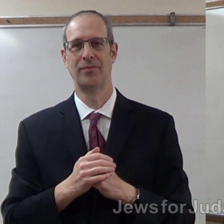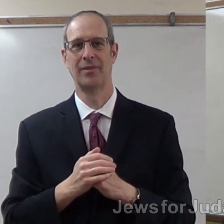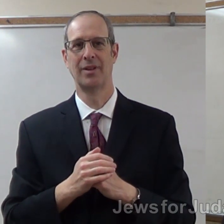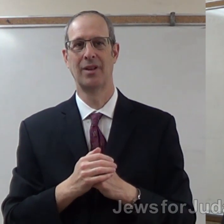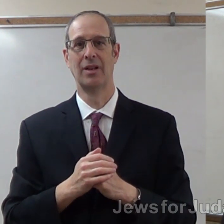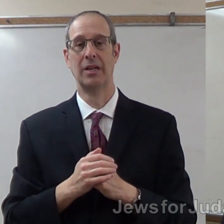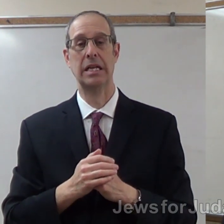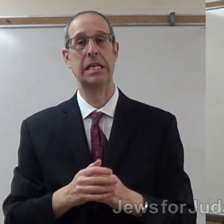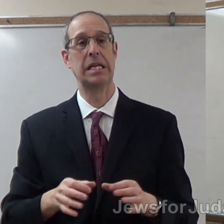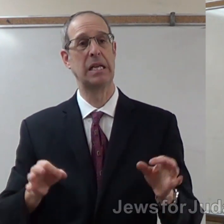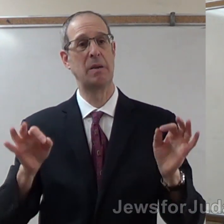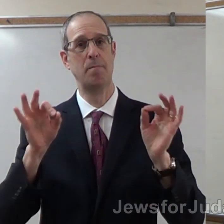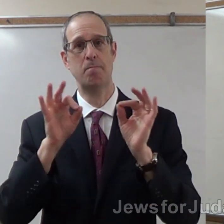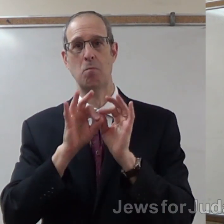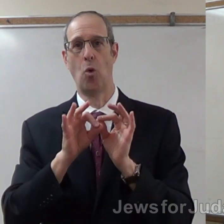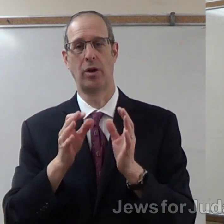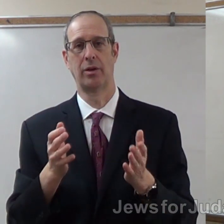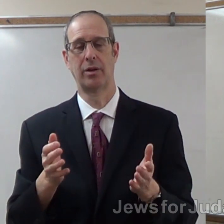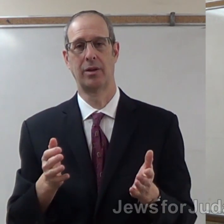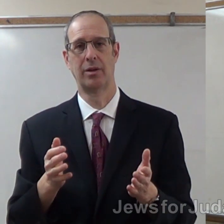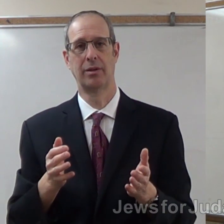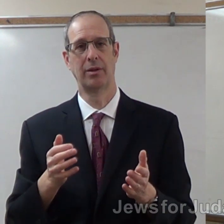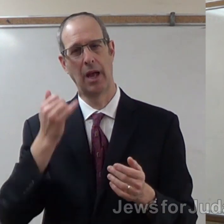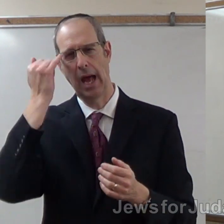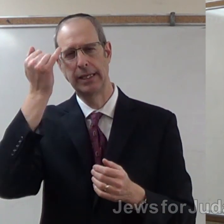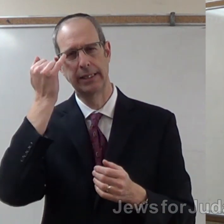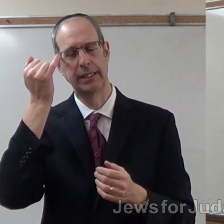Another very important thing to do,